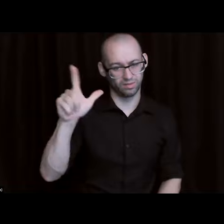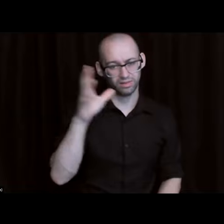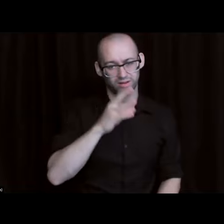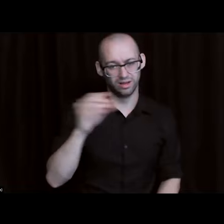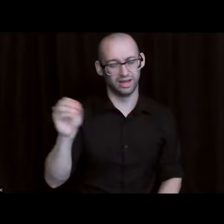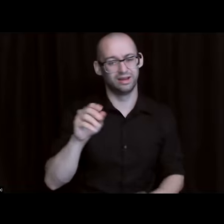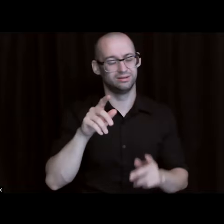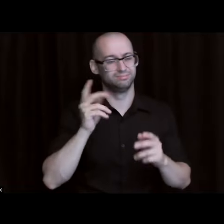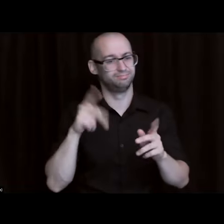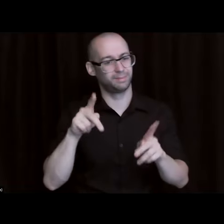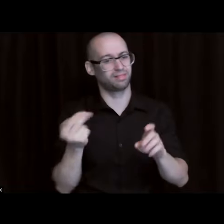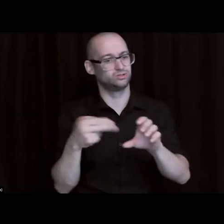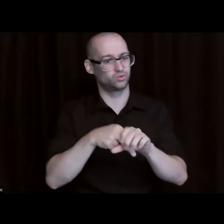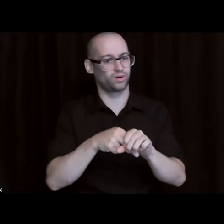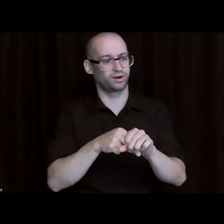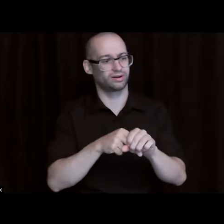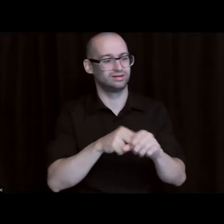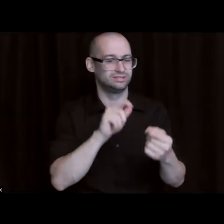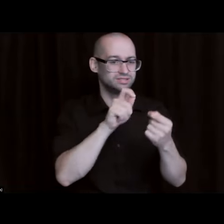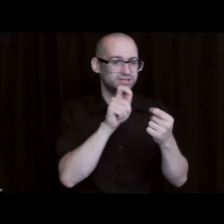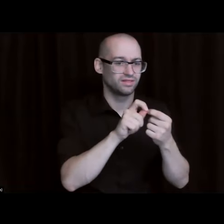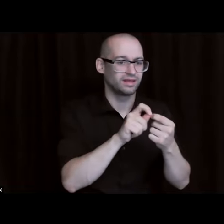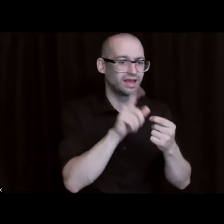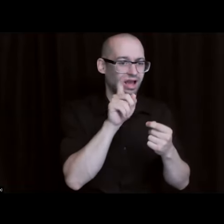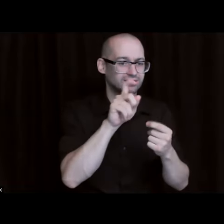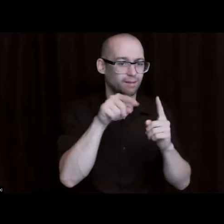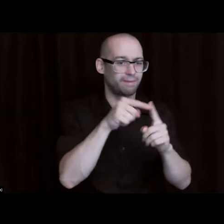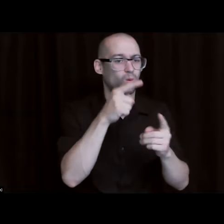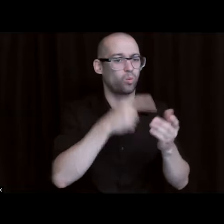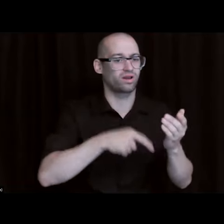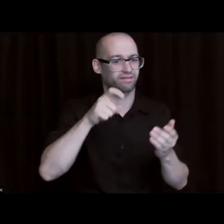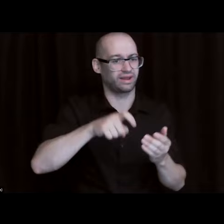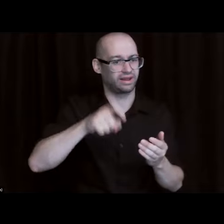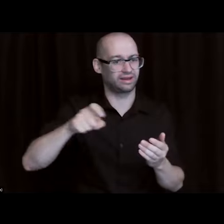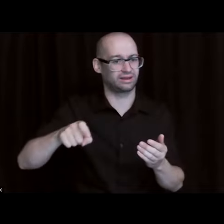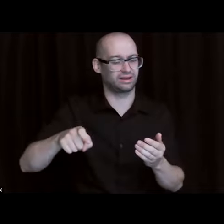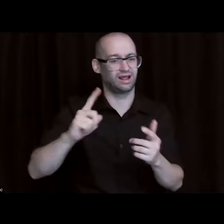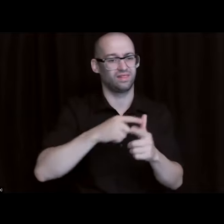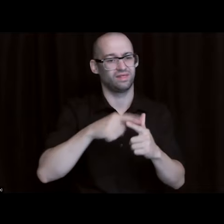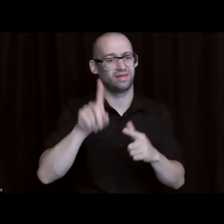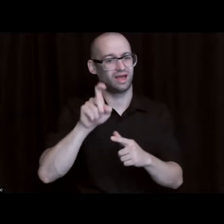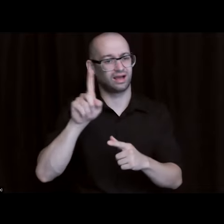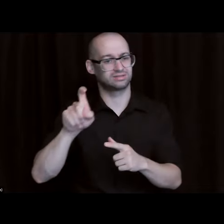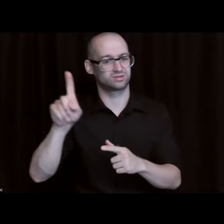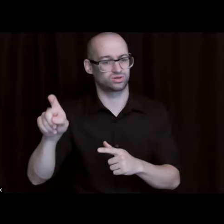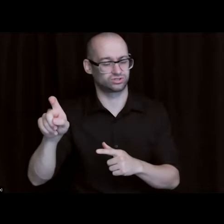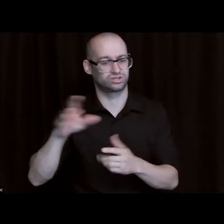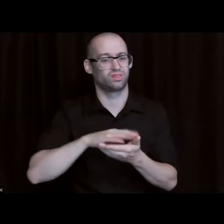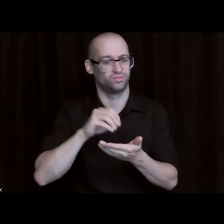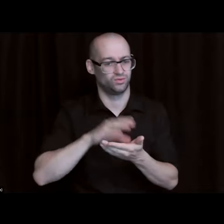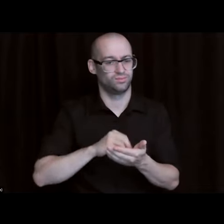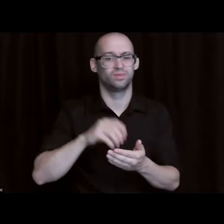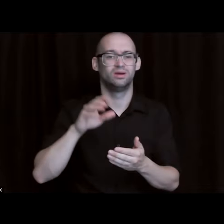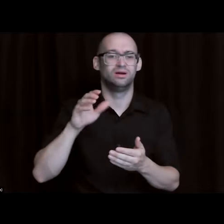really needed and then given the space to ask questions and learn. What is often, you